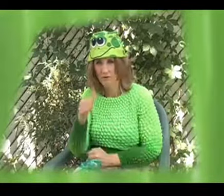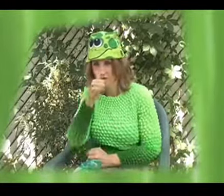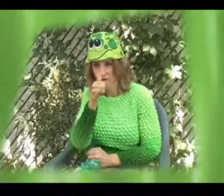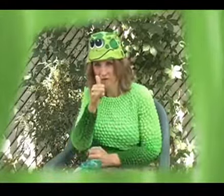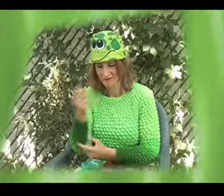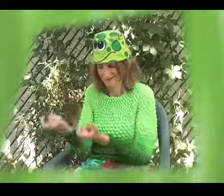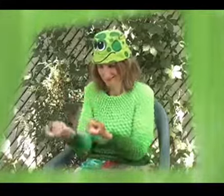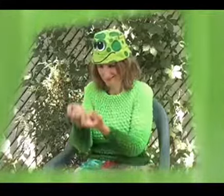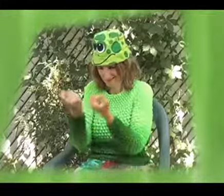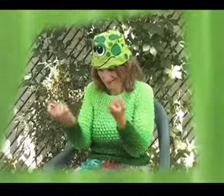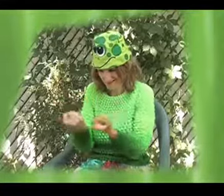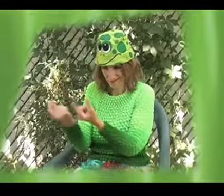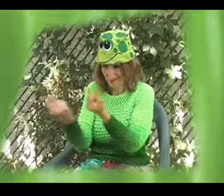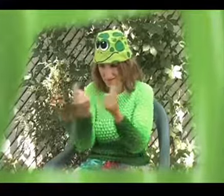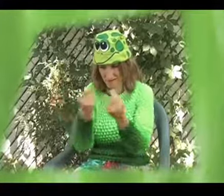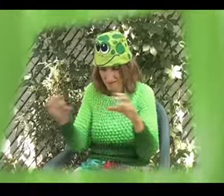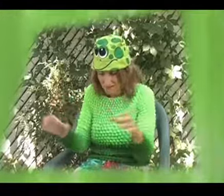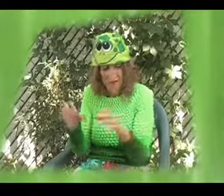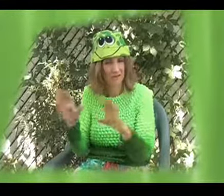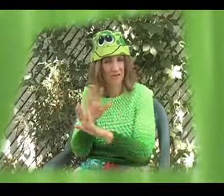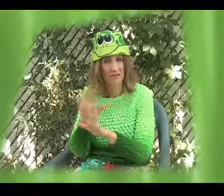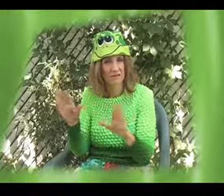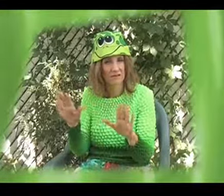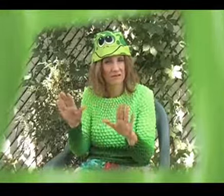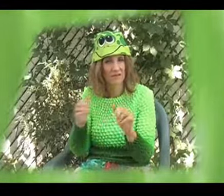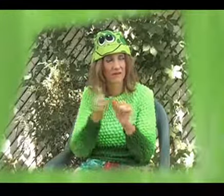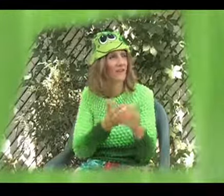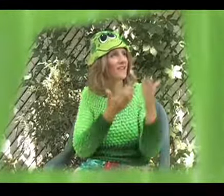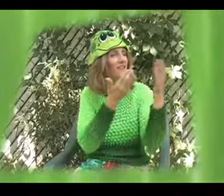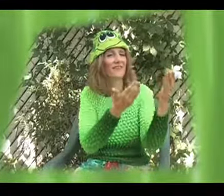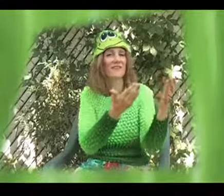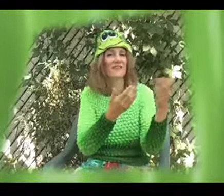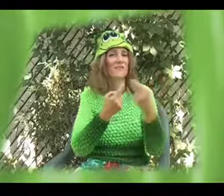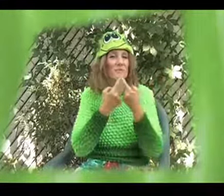world. We don't want to follow foolish, sinful ways.